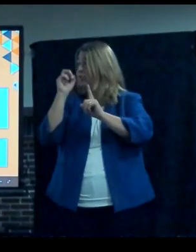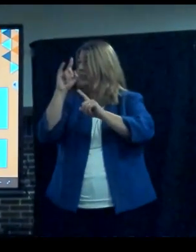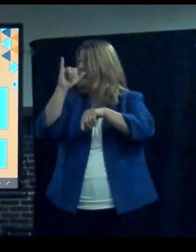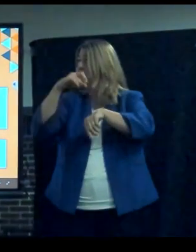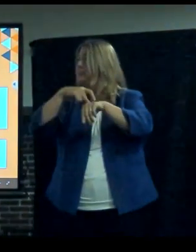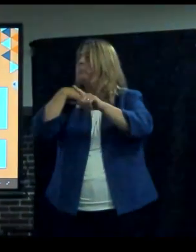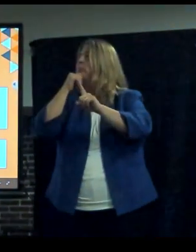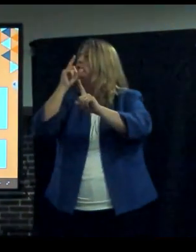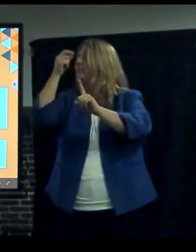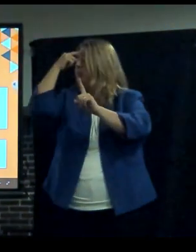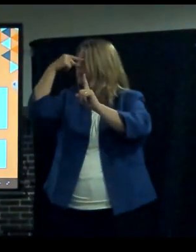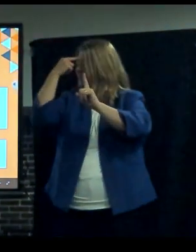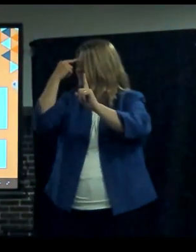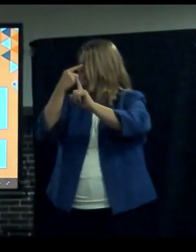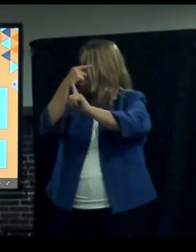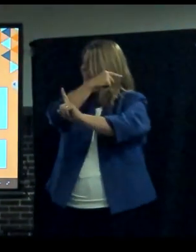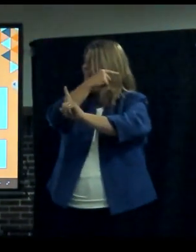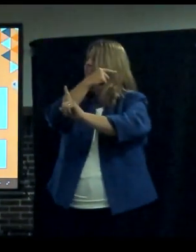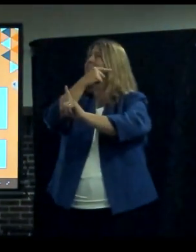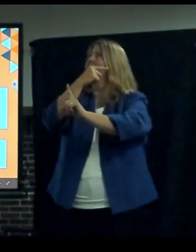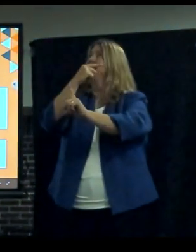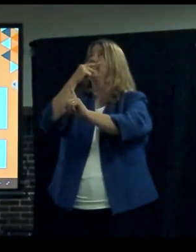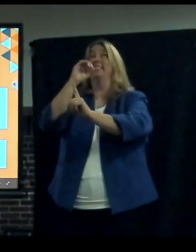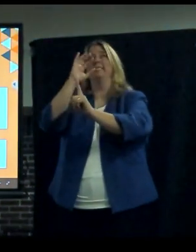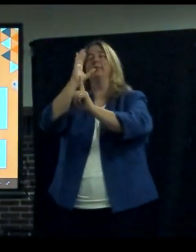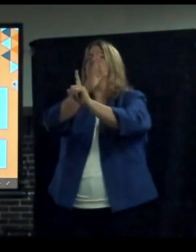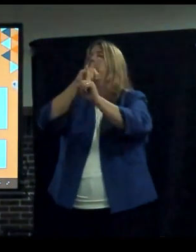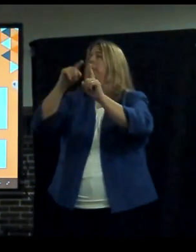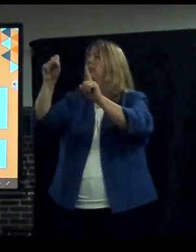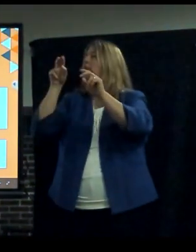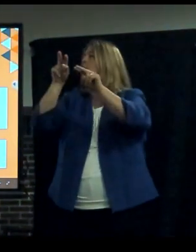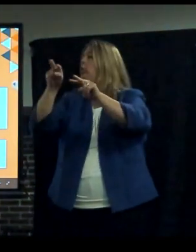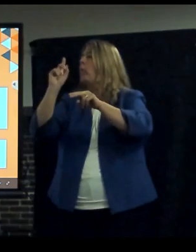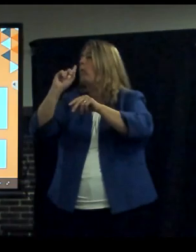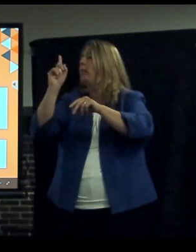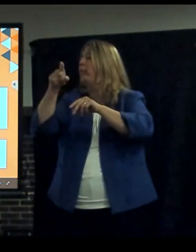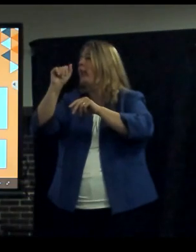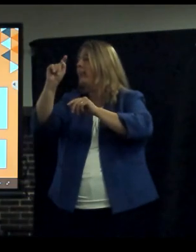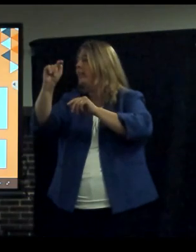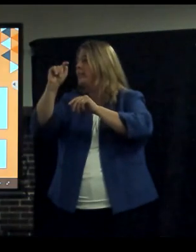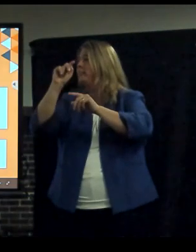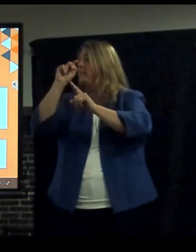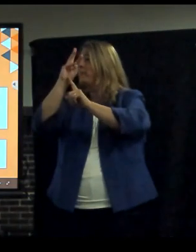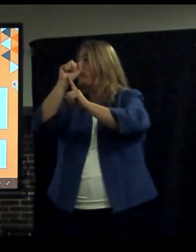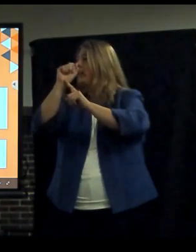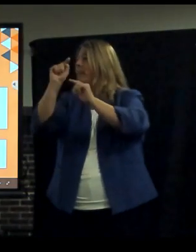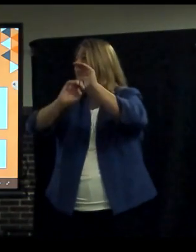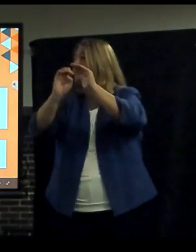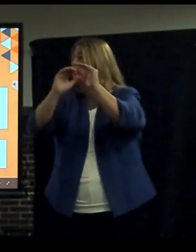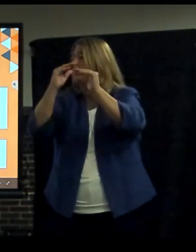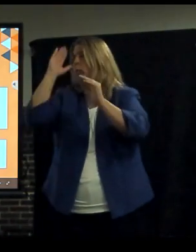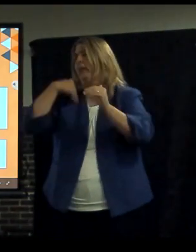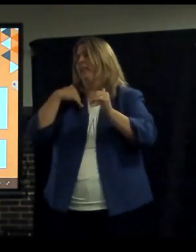that just graduated, trying to look back over time, we can look